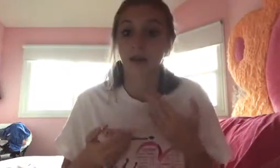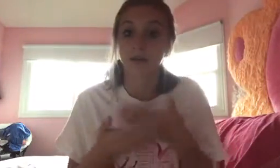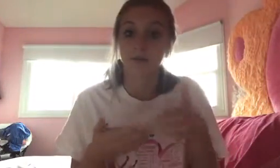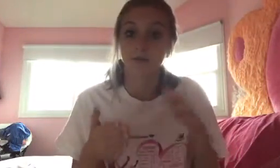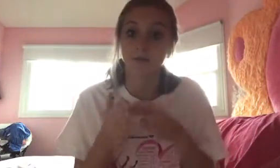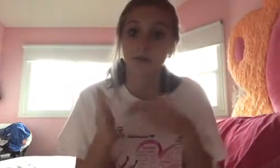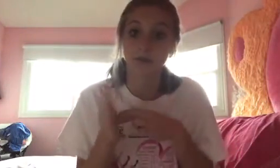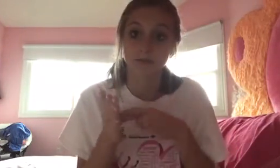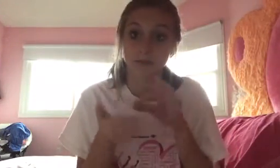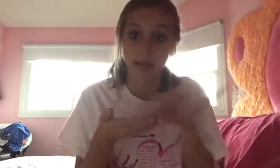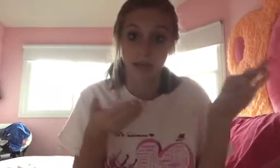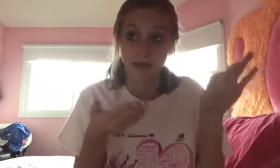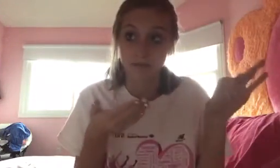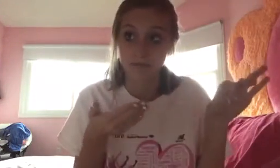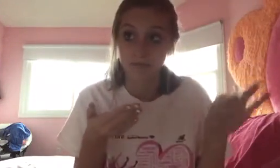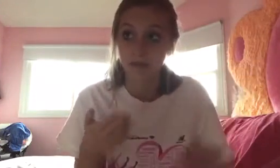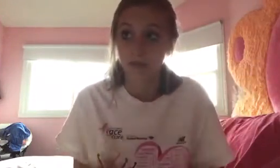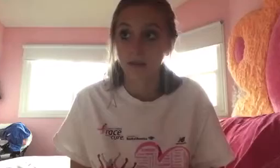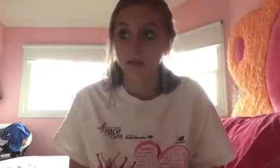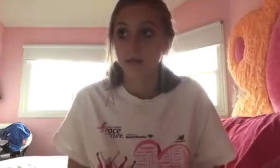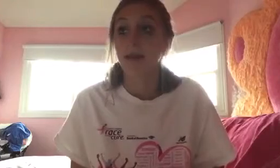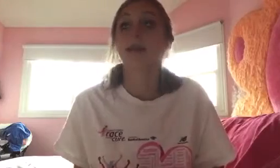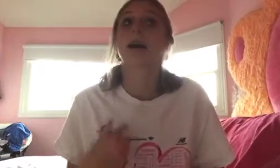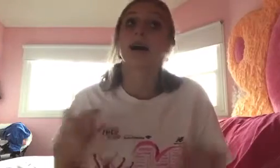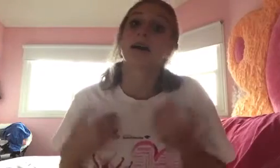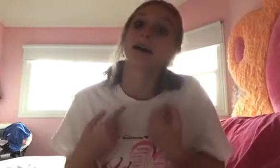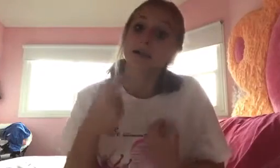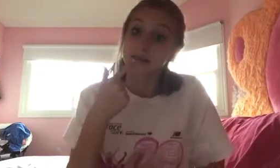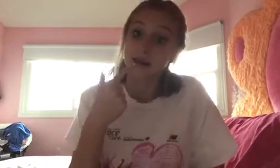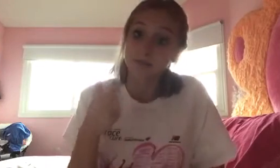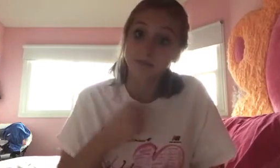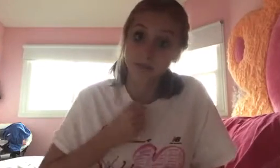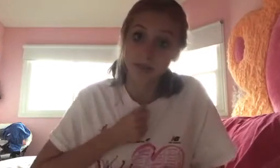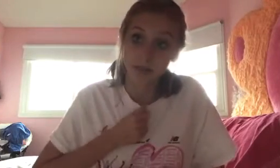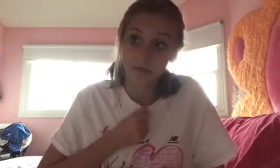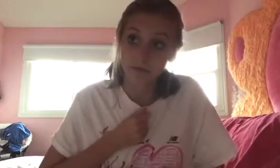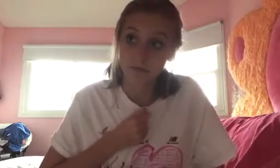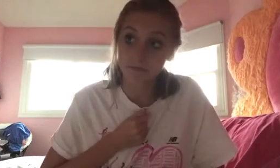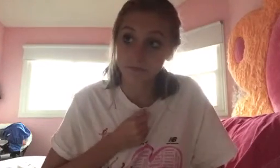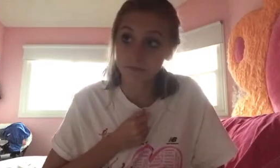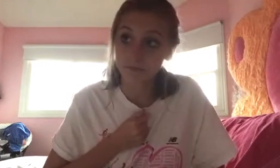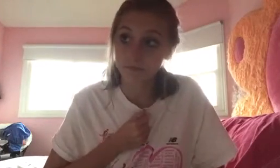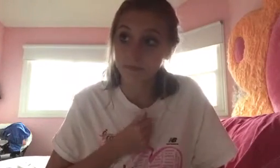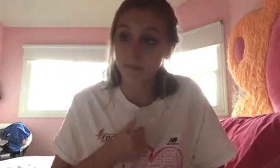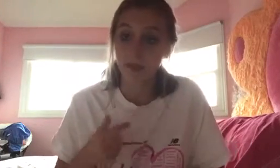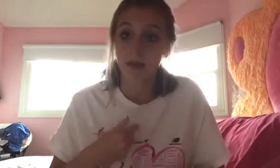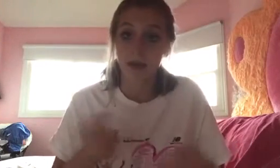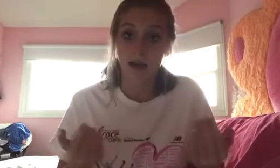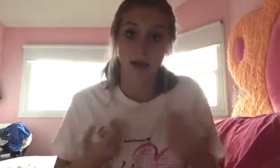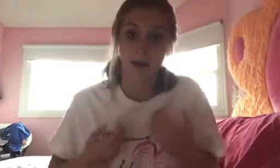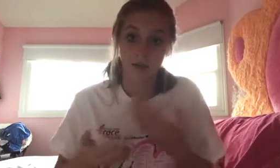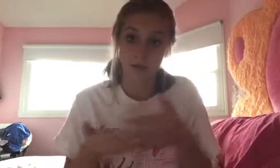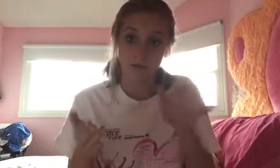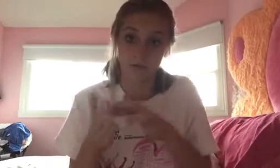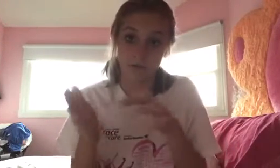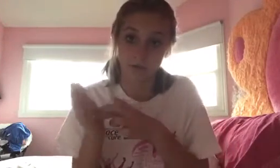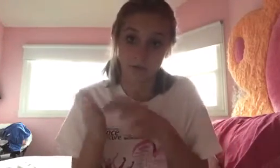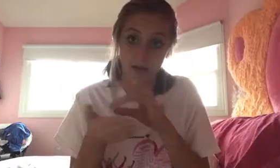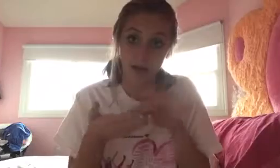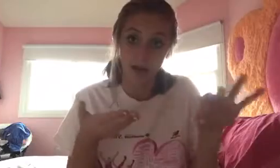new rules. I count him. Then I gotta tell him to myself. I got new rules. I count